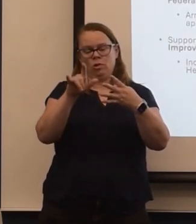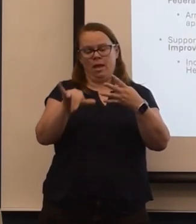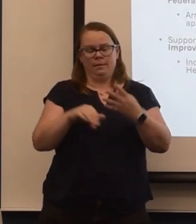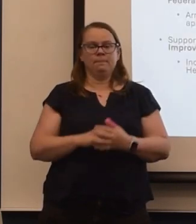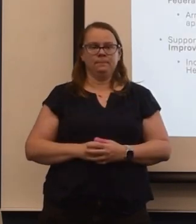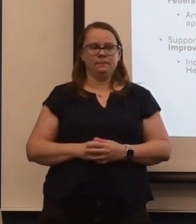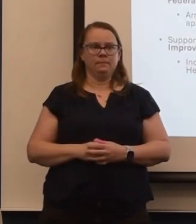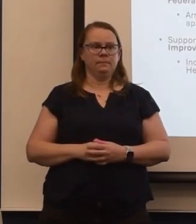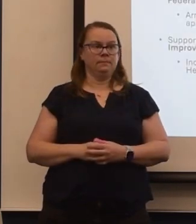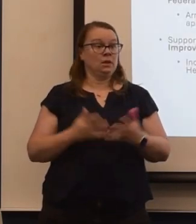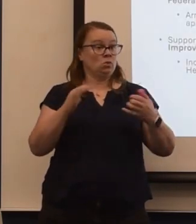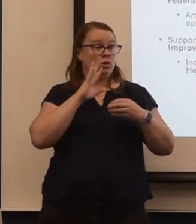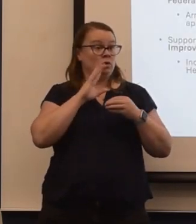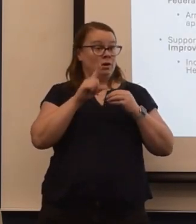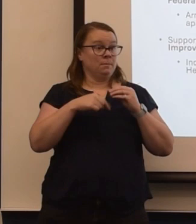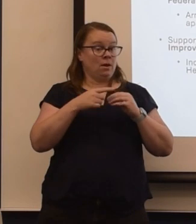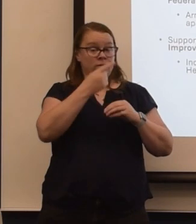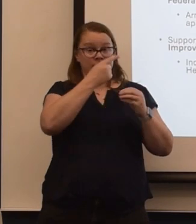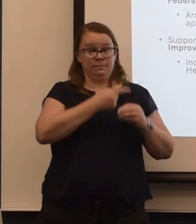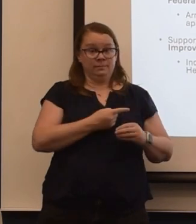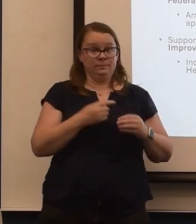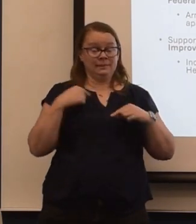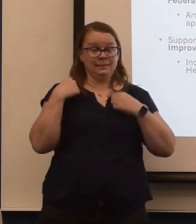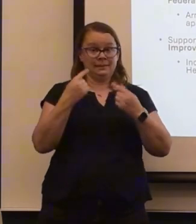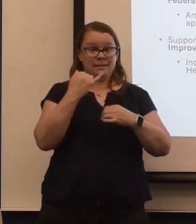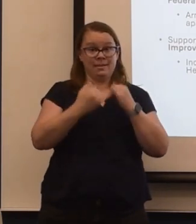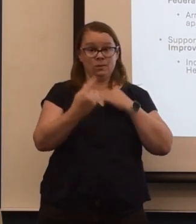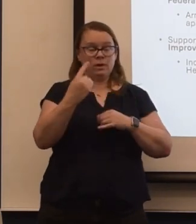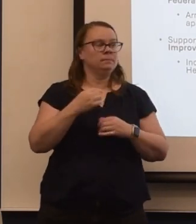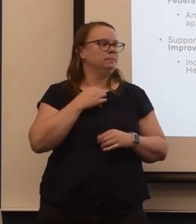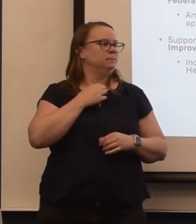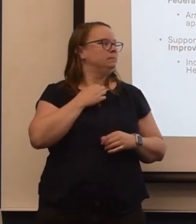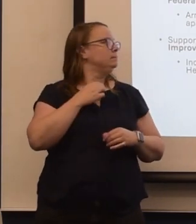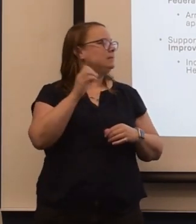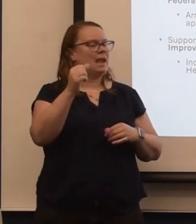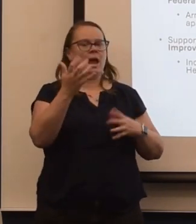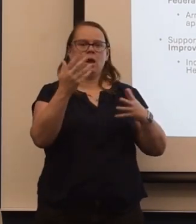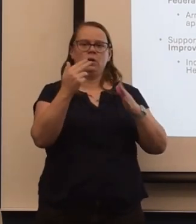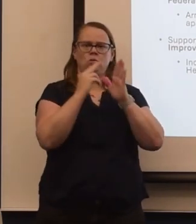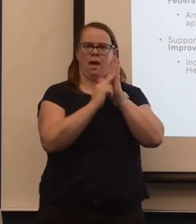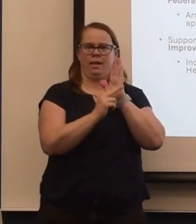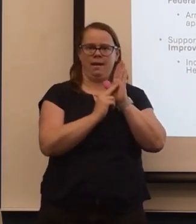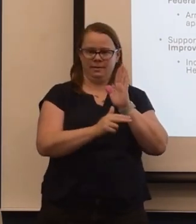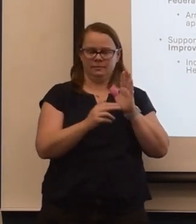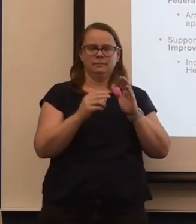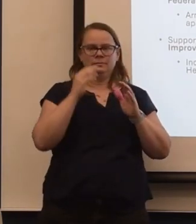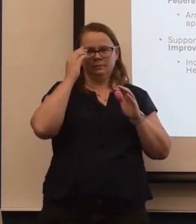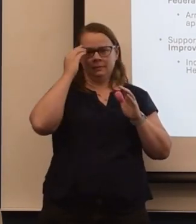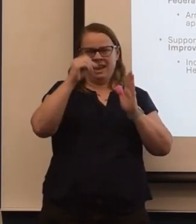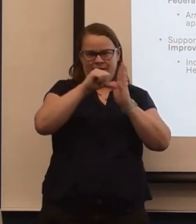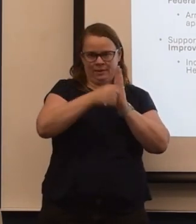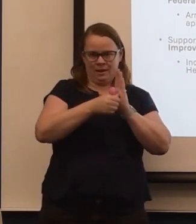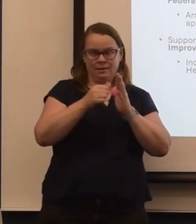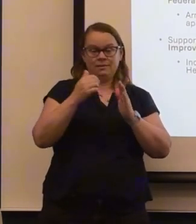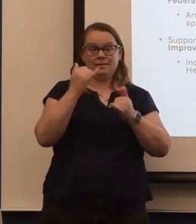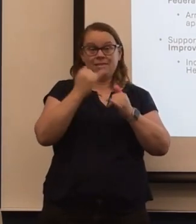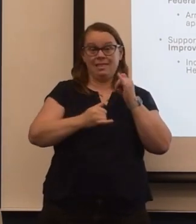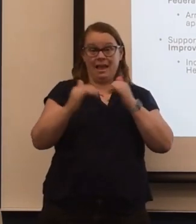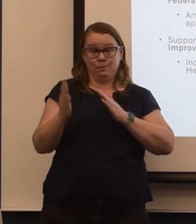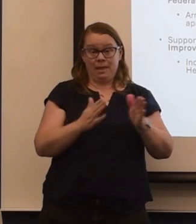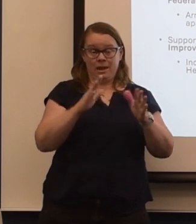Do you want to talk about what's been done since the last plan? Yeah, so I just want to highlight, so the last plan was adopted in